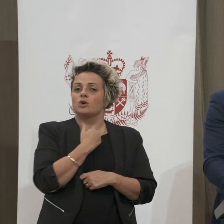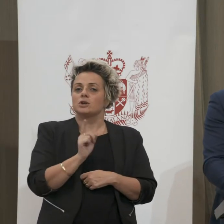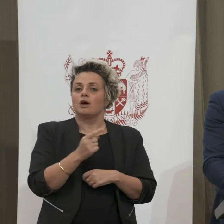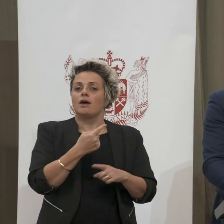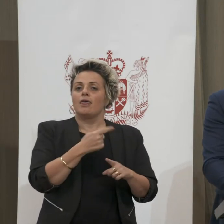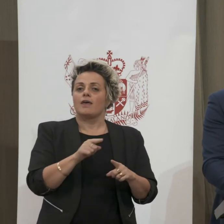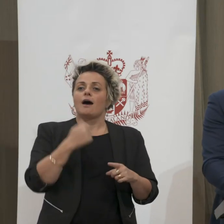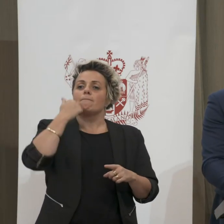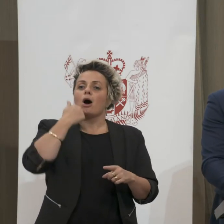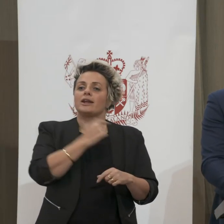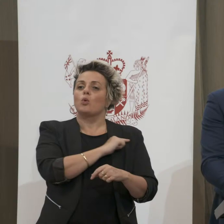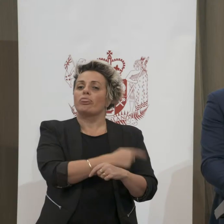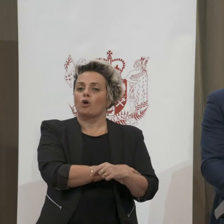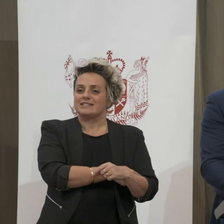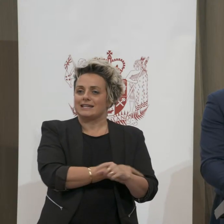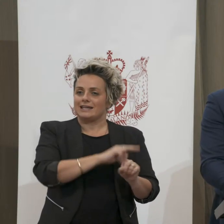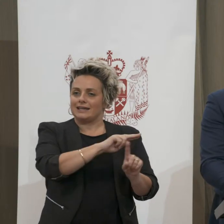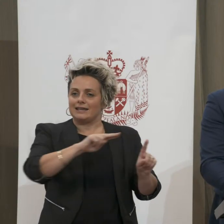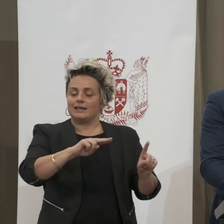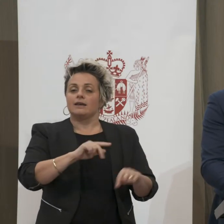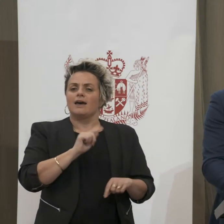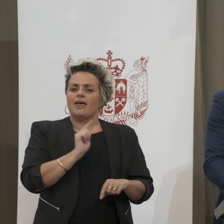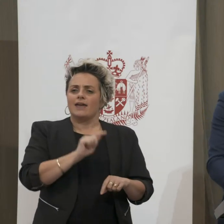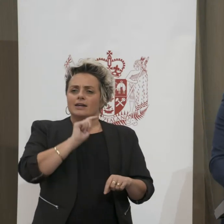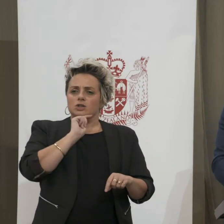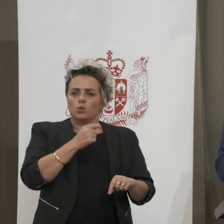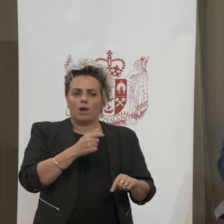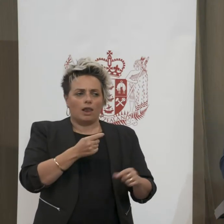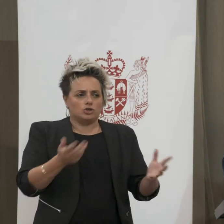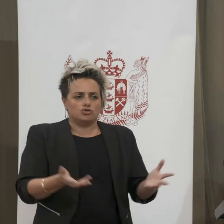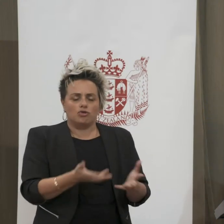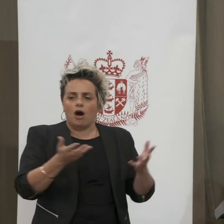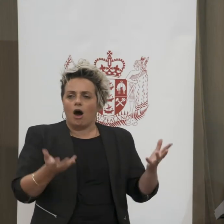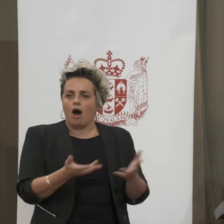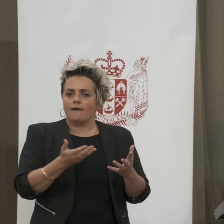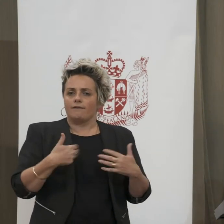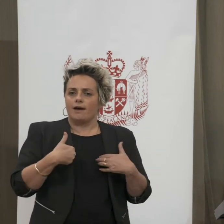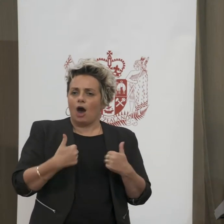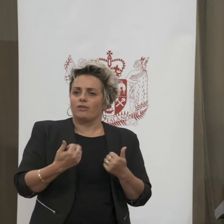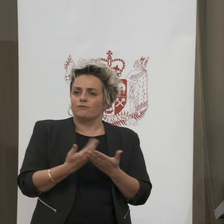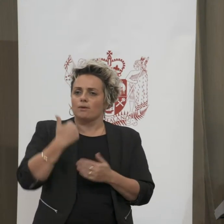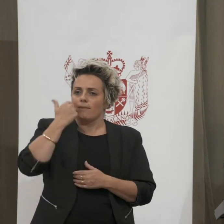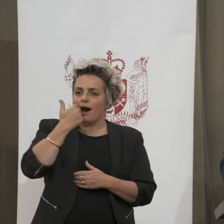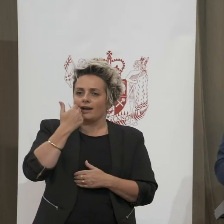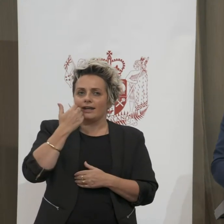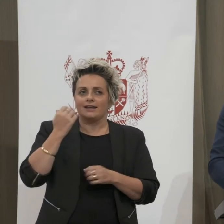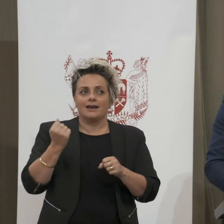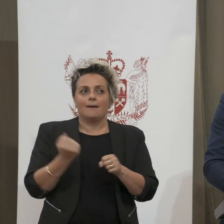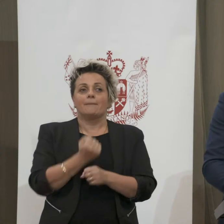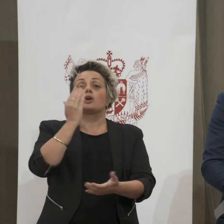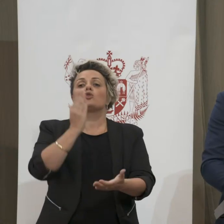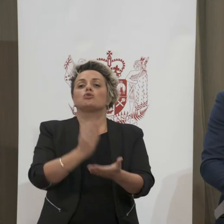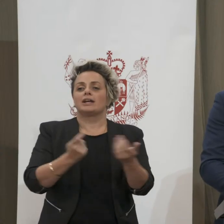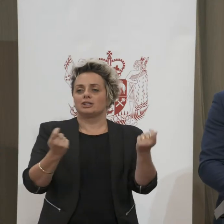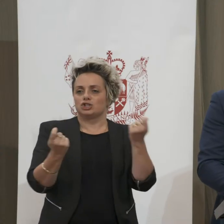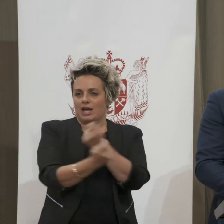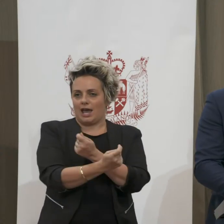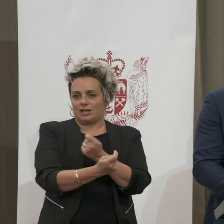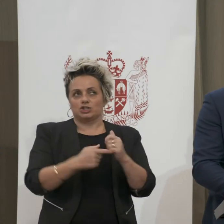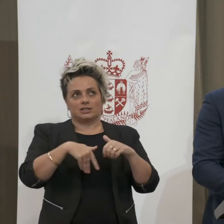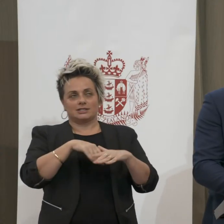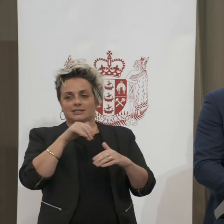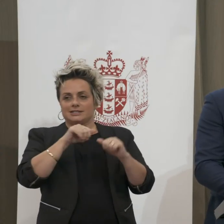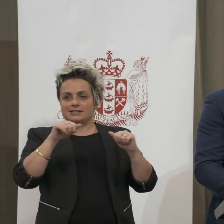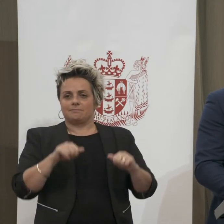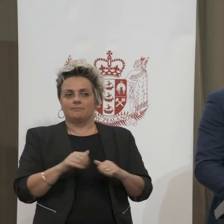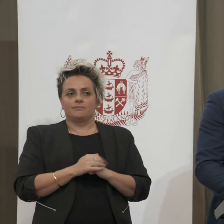Māori Authority. This authority will drive Hauora Māori and lead the system to make real change. It will have,